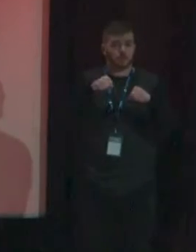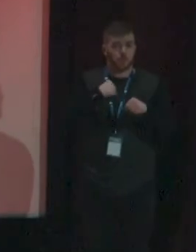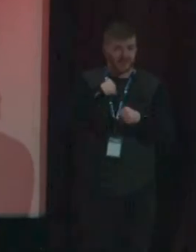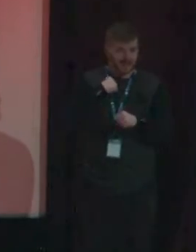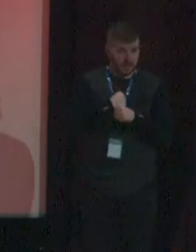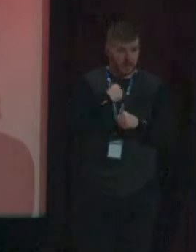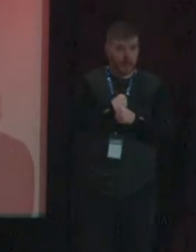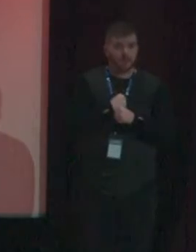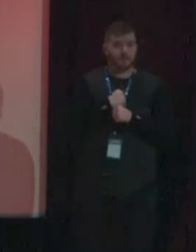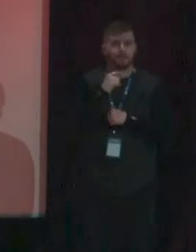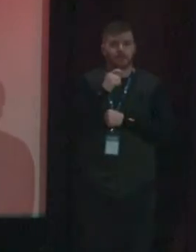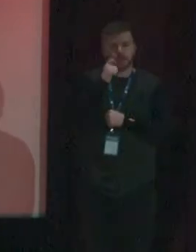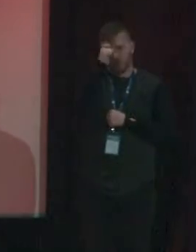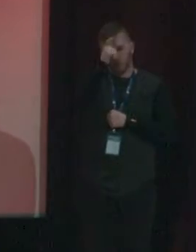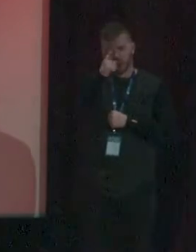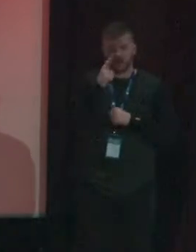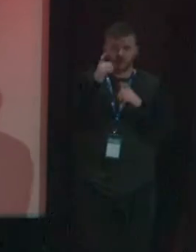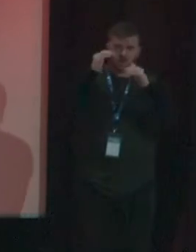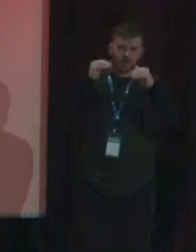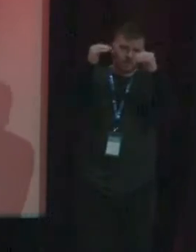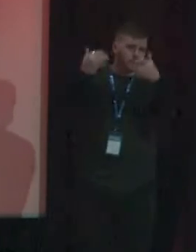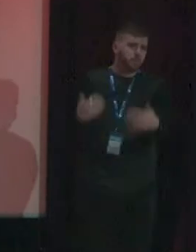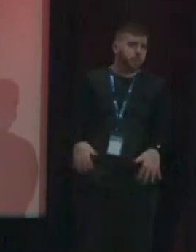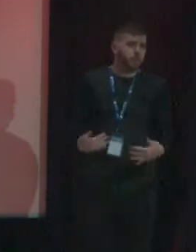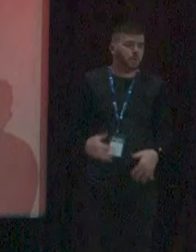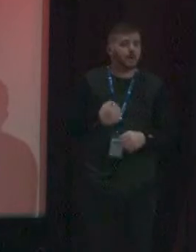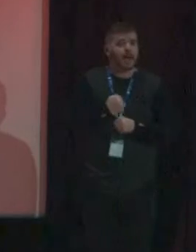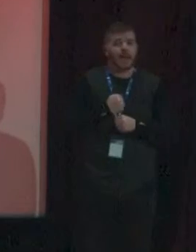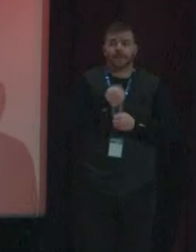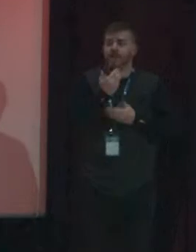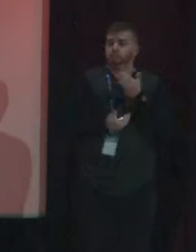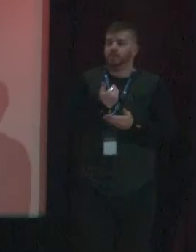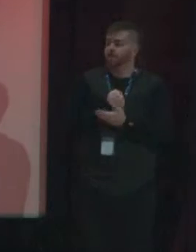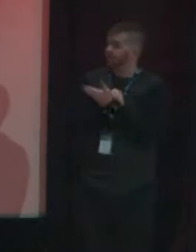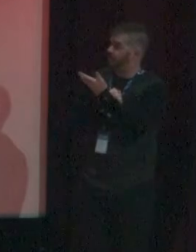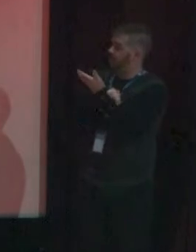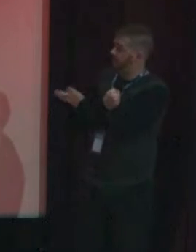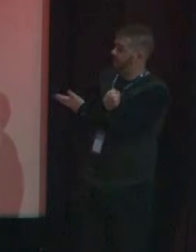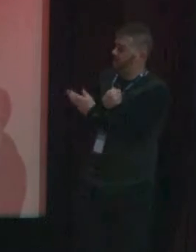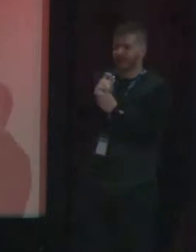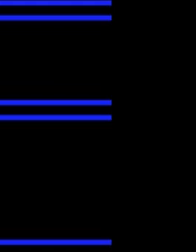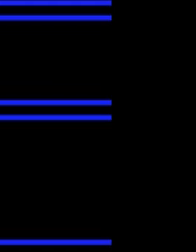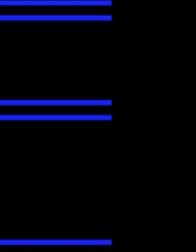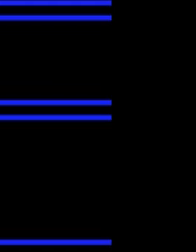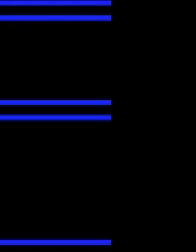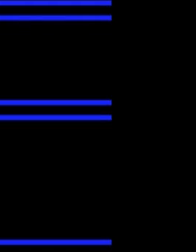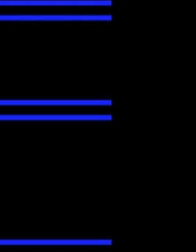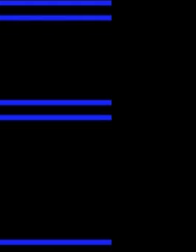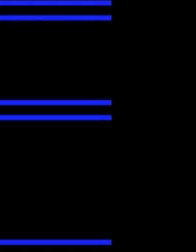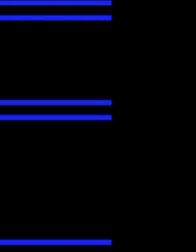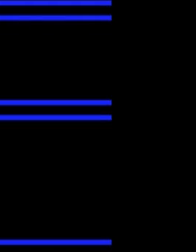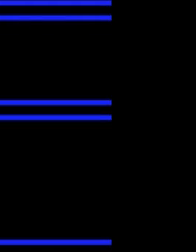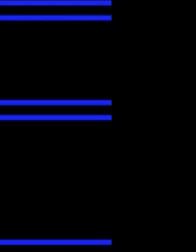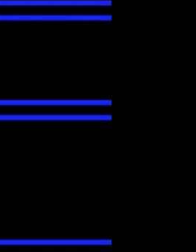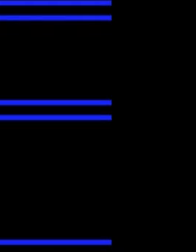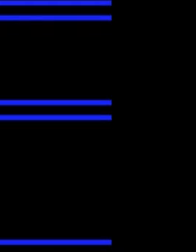game that is an acknowledged masterpiece of game narrative. I'm speaking, of course, of Pac-Man.